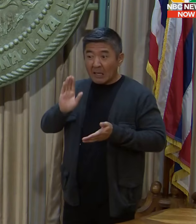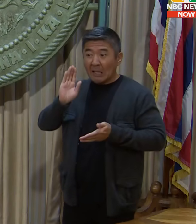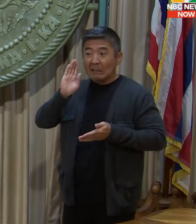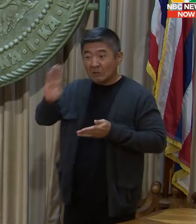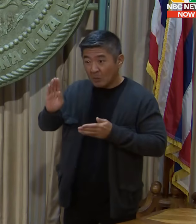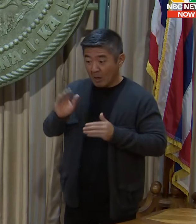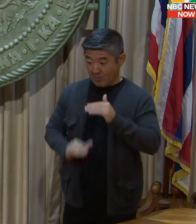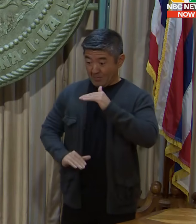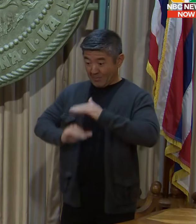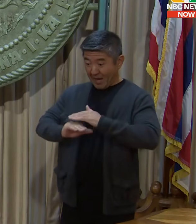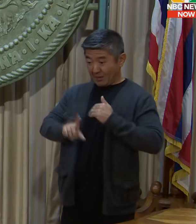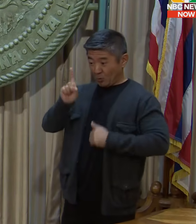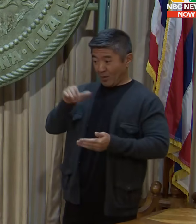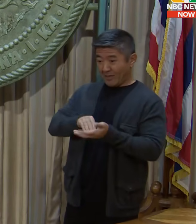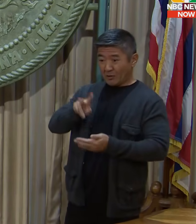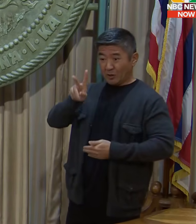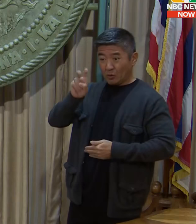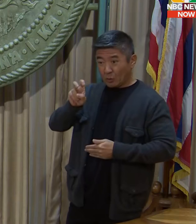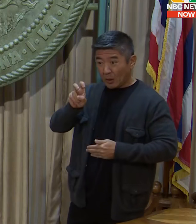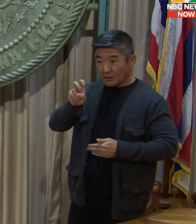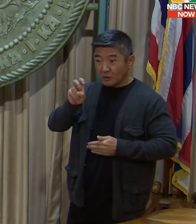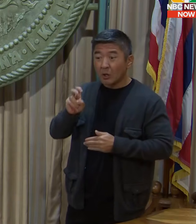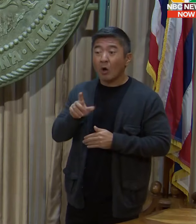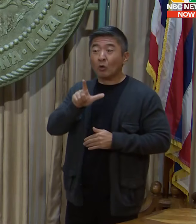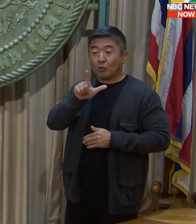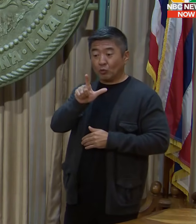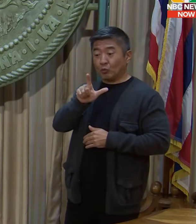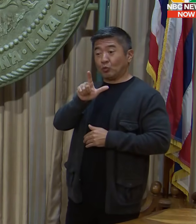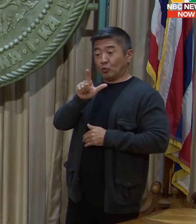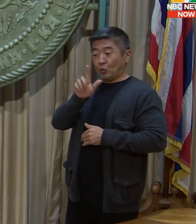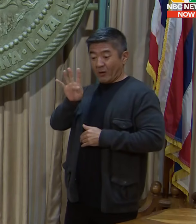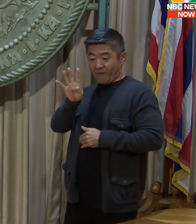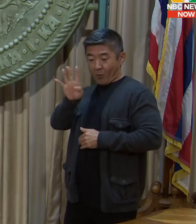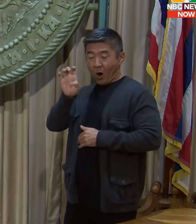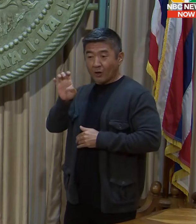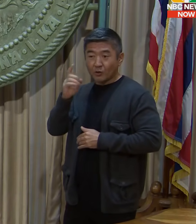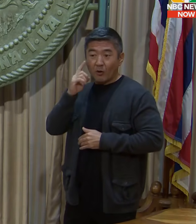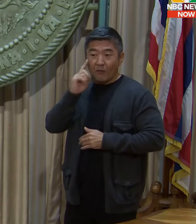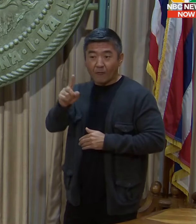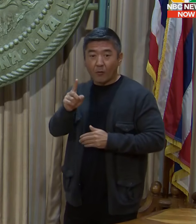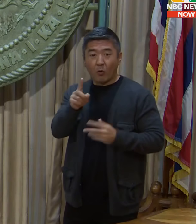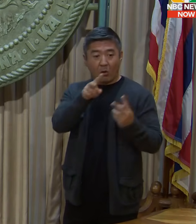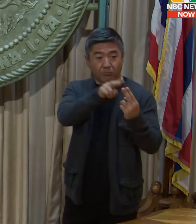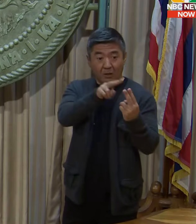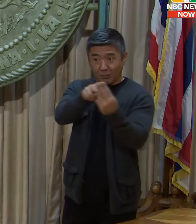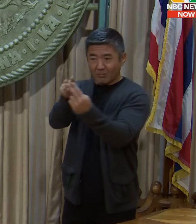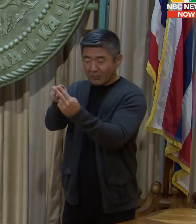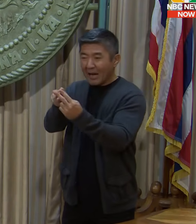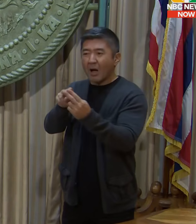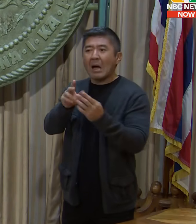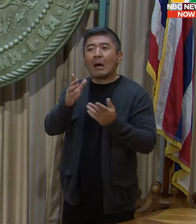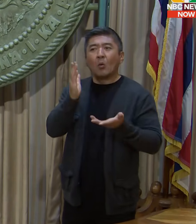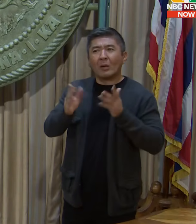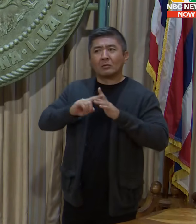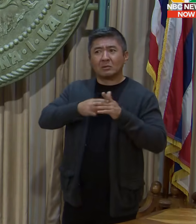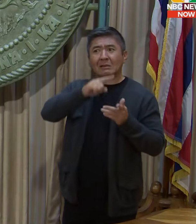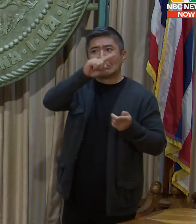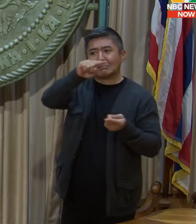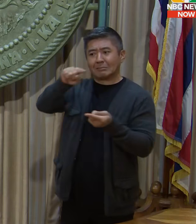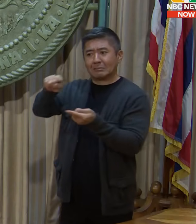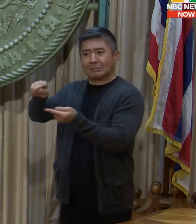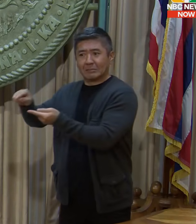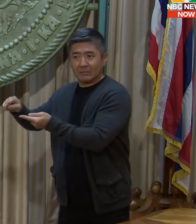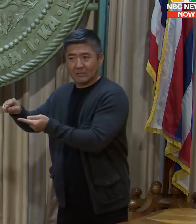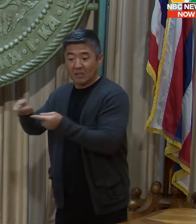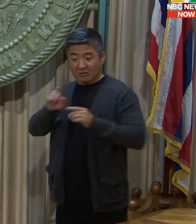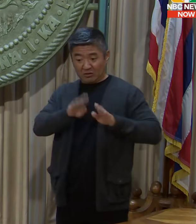their maximums of $1,200 per person, $2,400 per joint family, $500 per